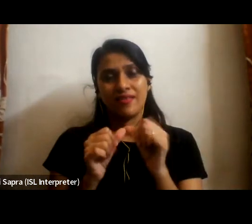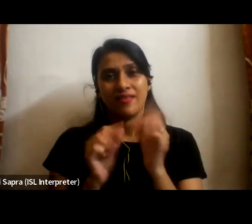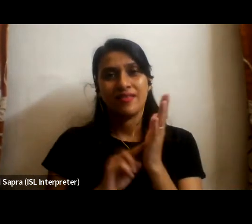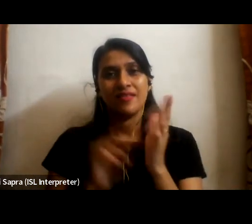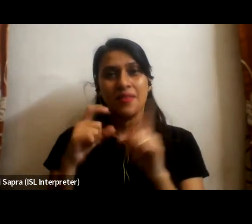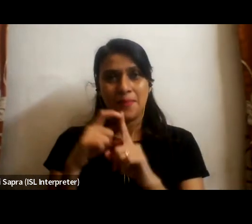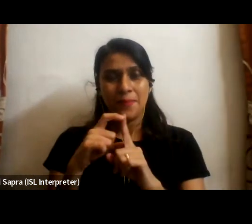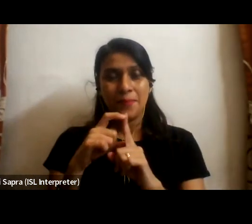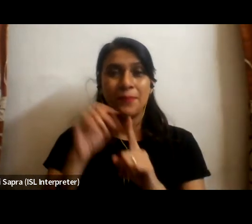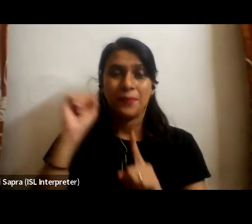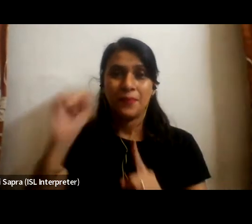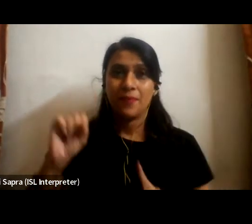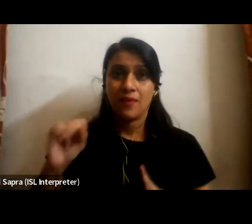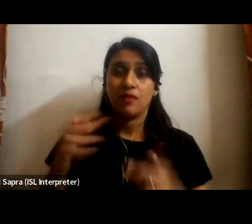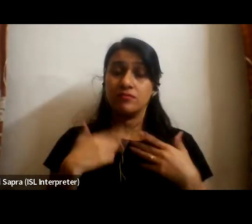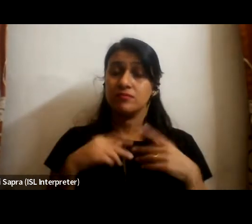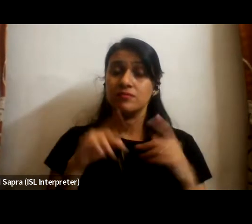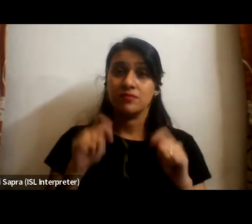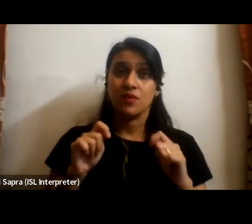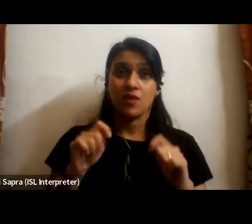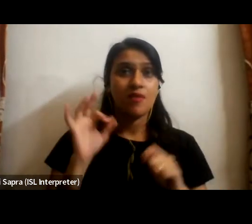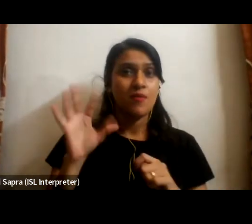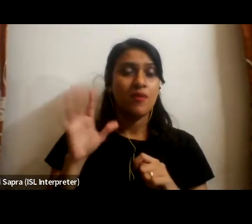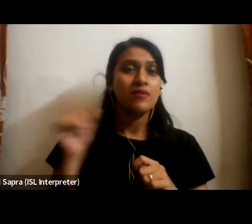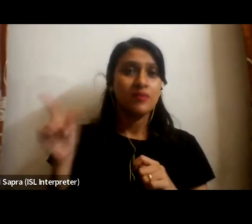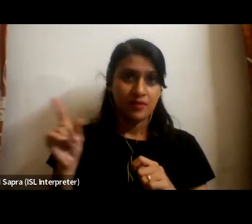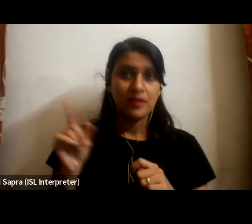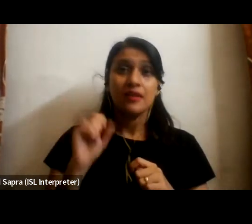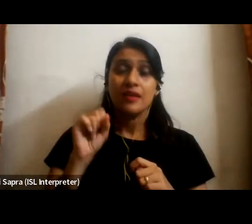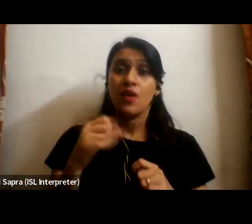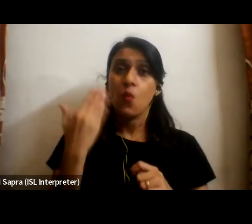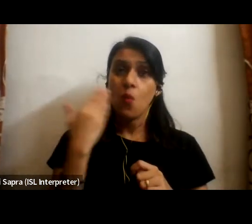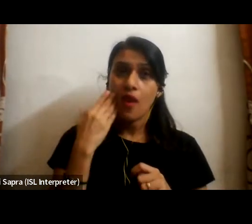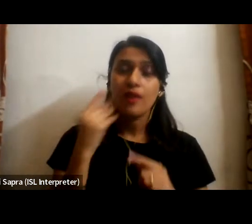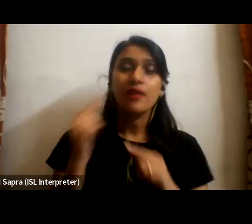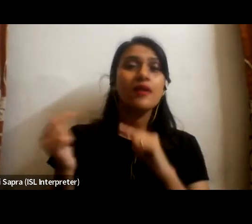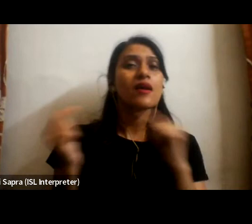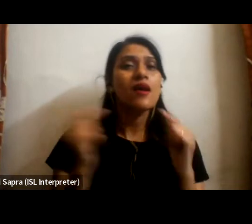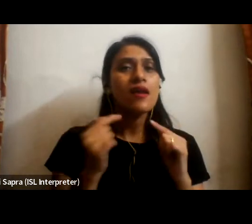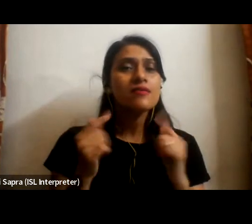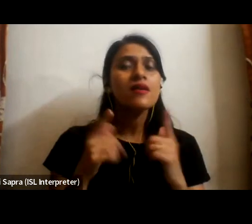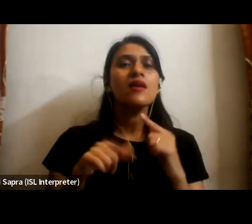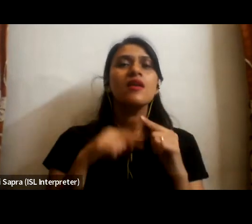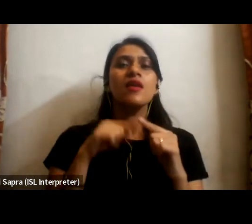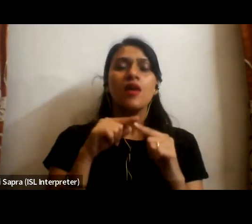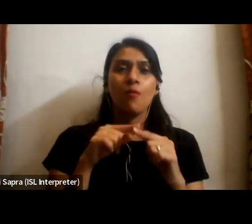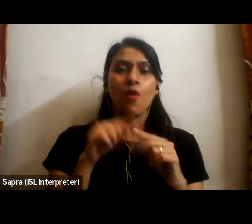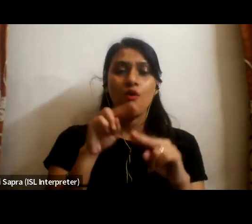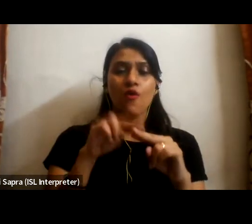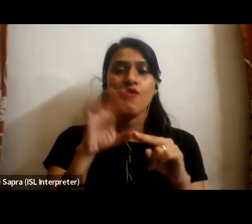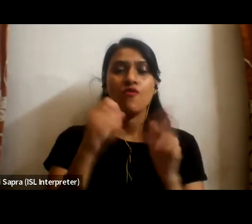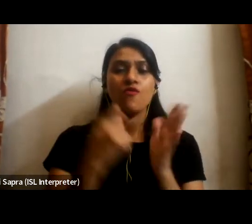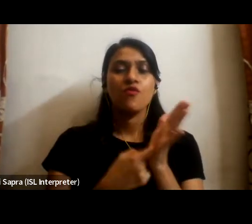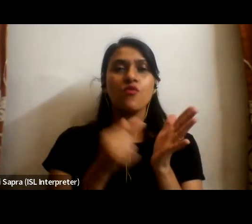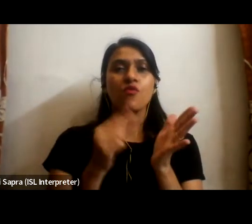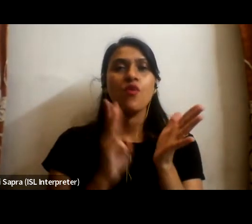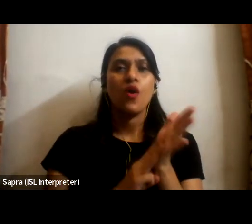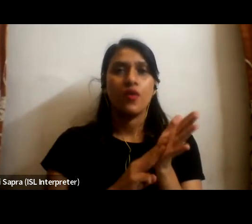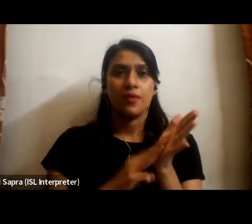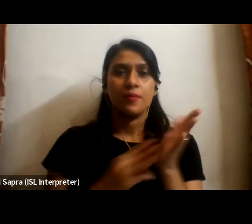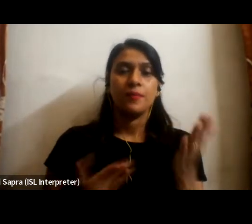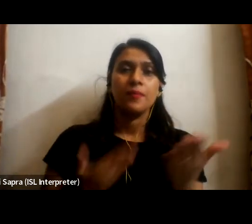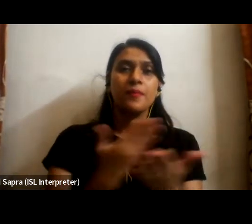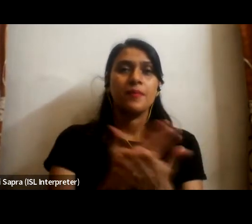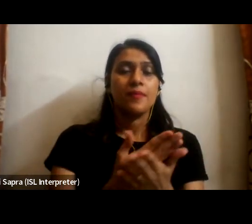Court, one of the judges said that, we are criticized for being a forum for the legal quibbling of men with